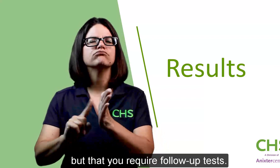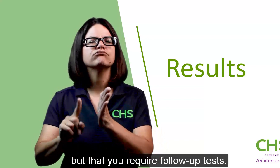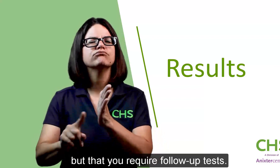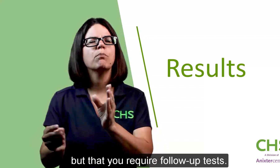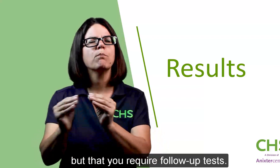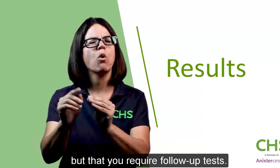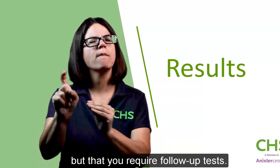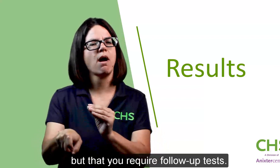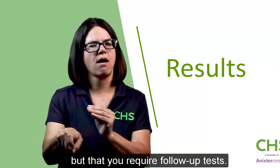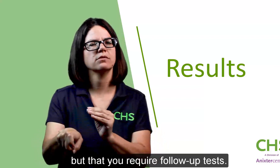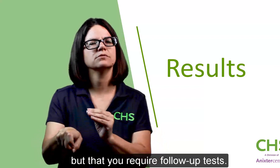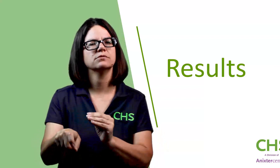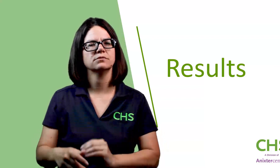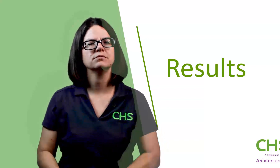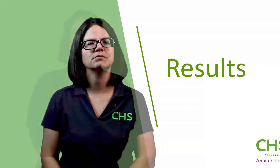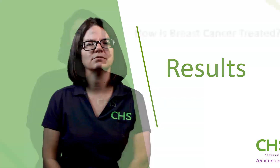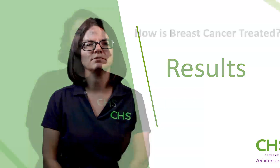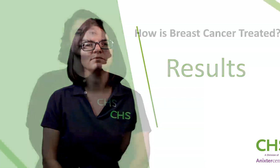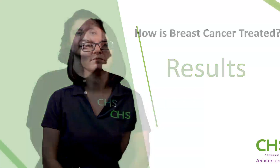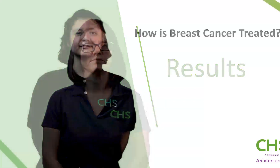require follow-up tests.